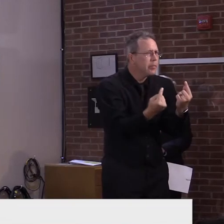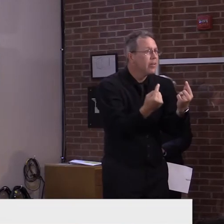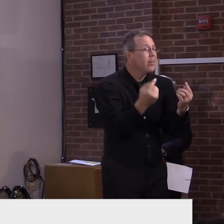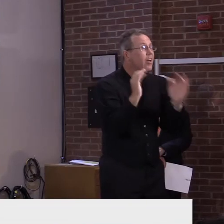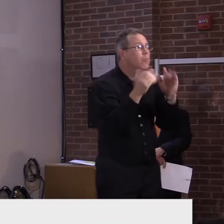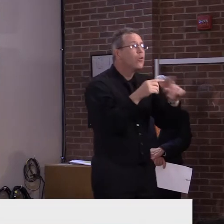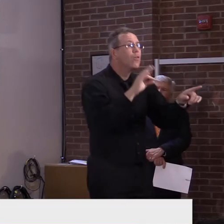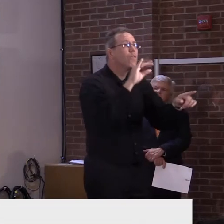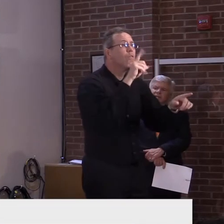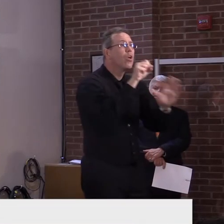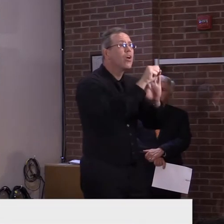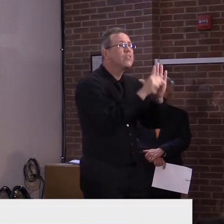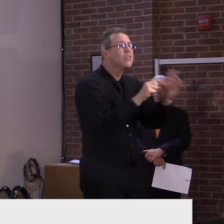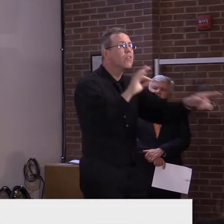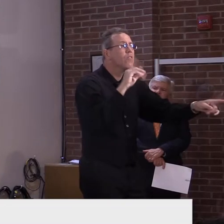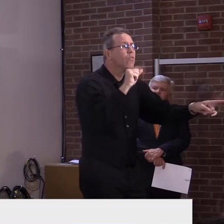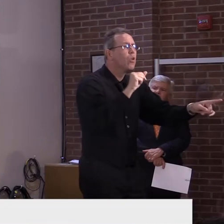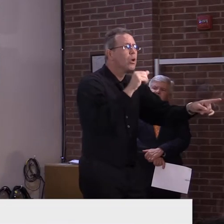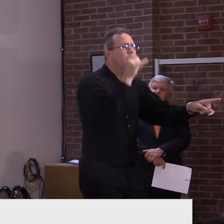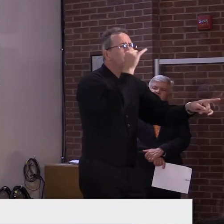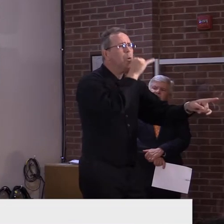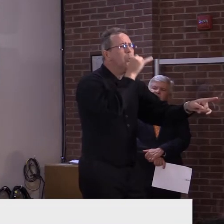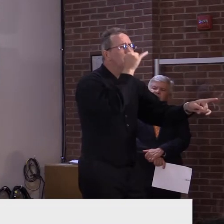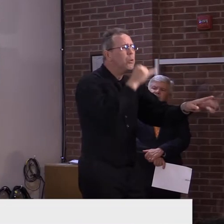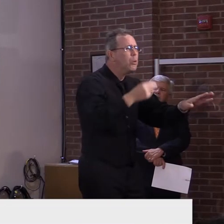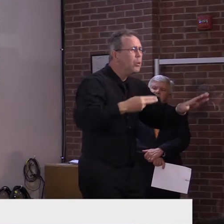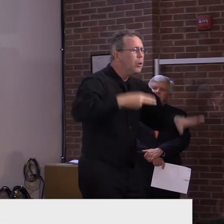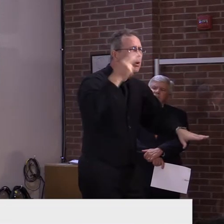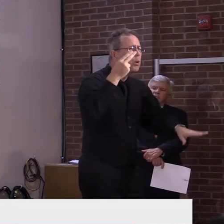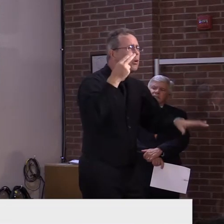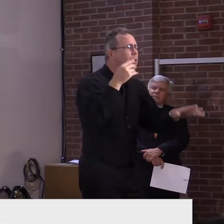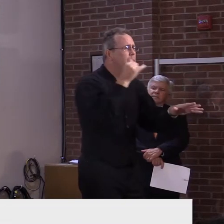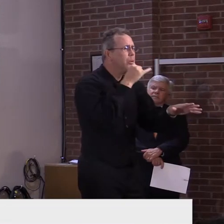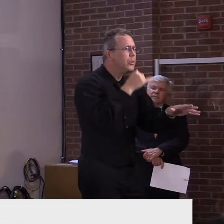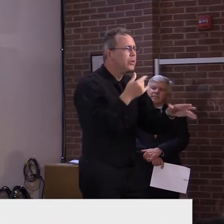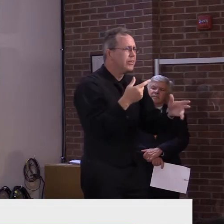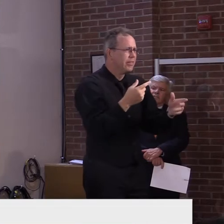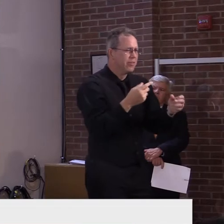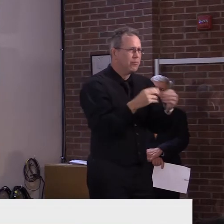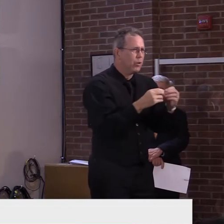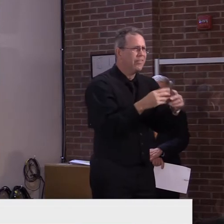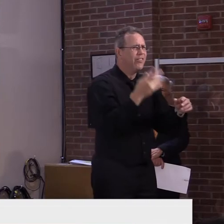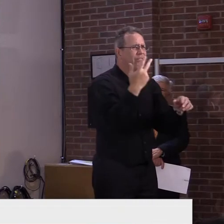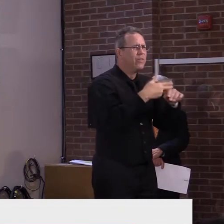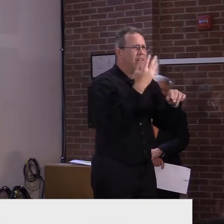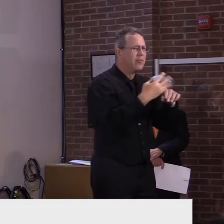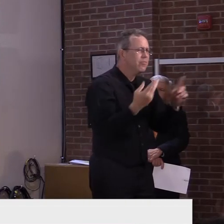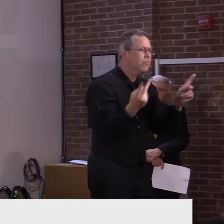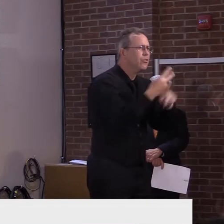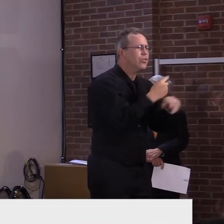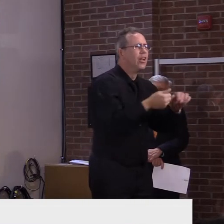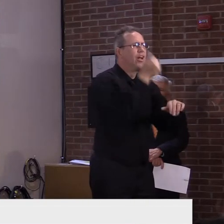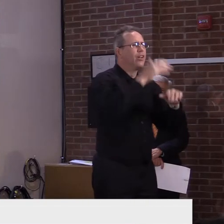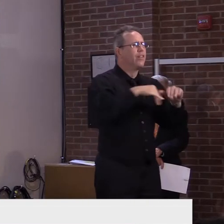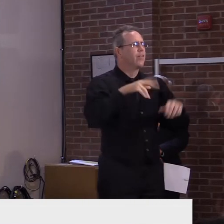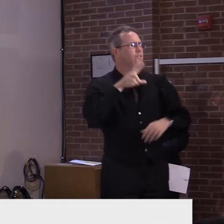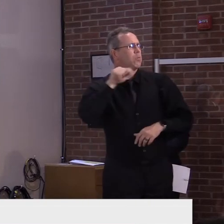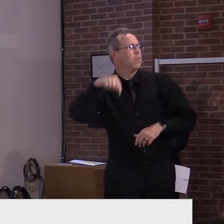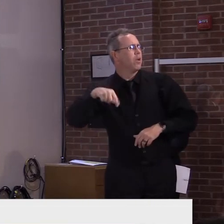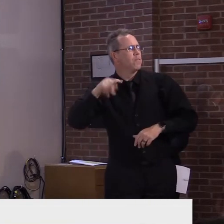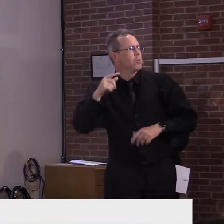is 10 times higher than the highest case rate in Vermont. Most